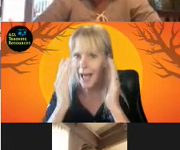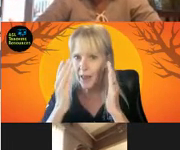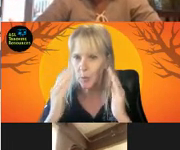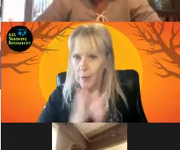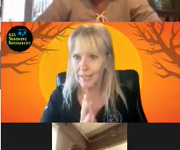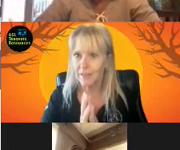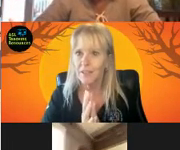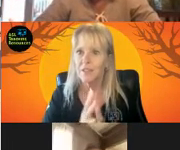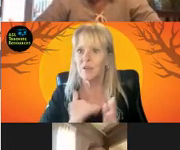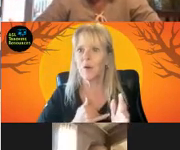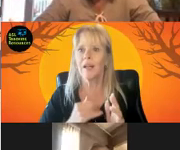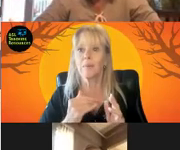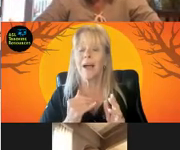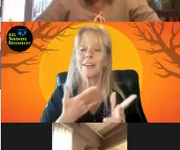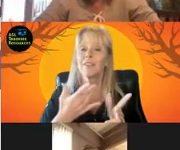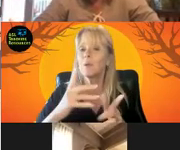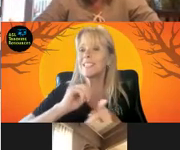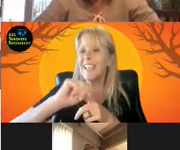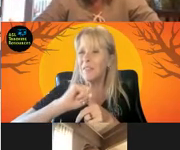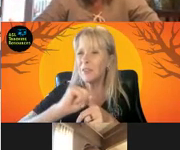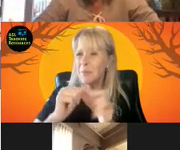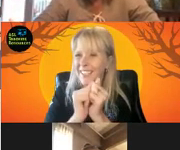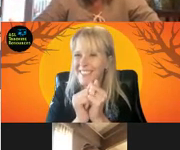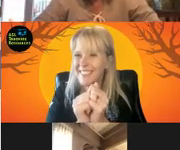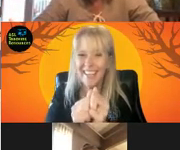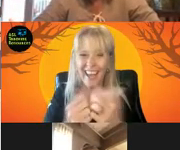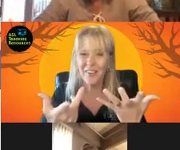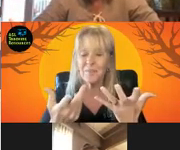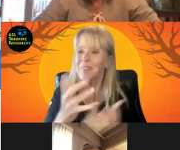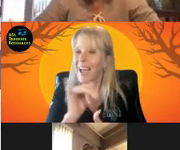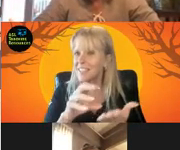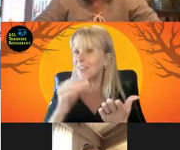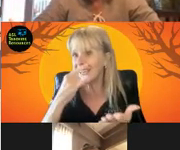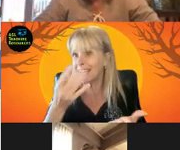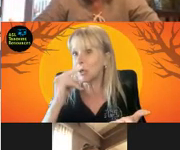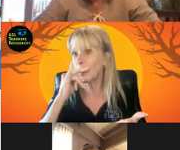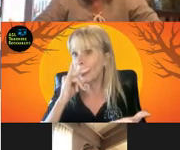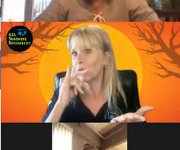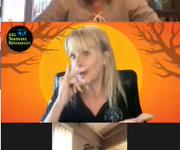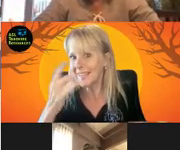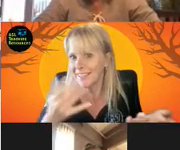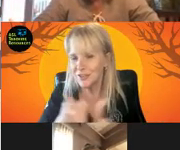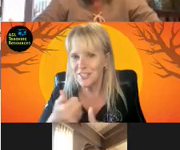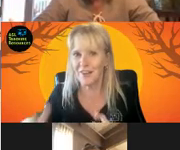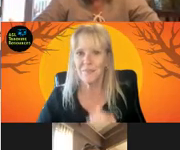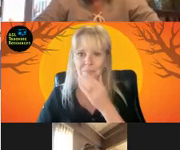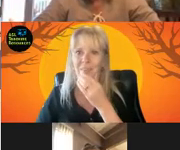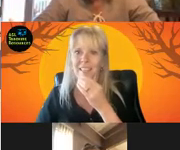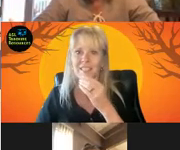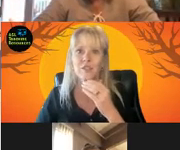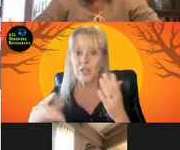related to Halloween. So I definitely want to see everyone practicing together as if, again, you are the kid